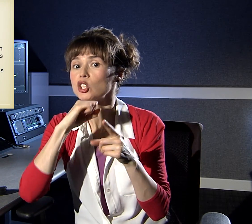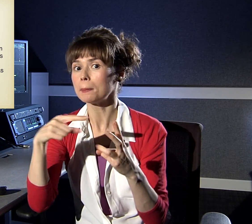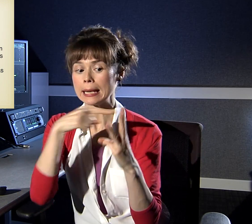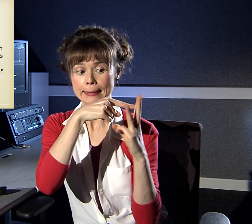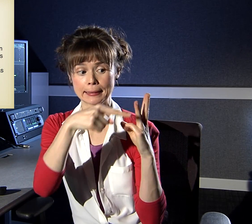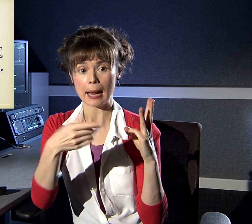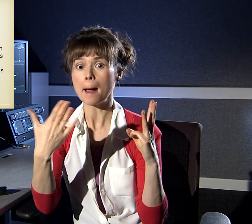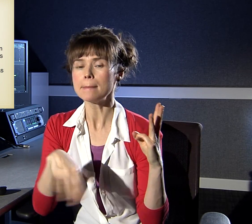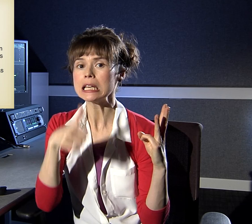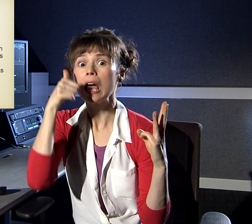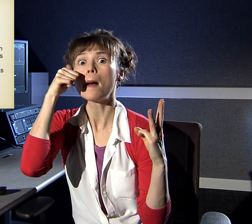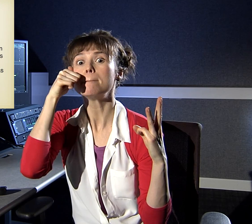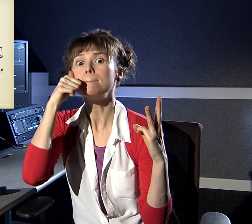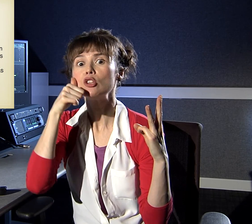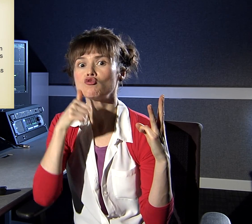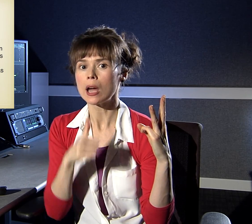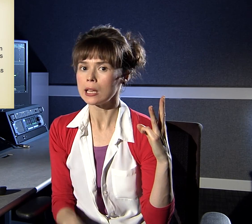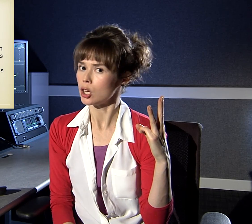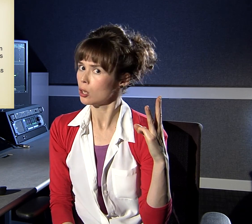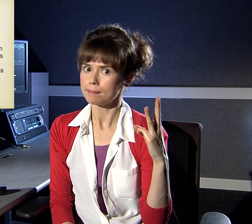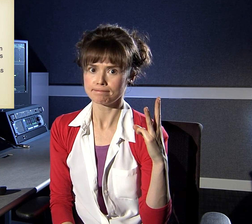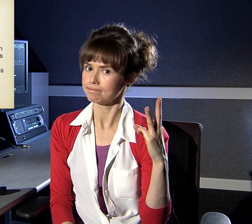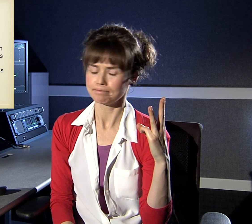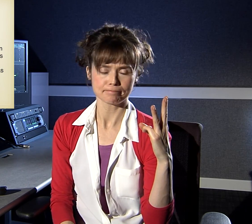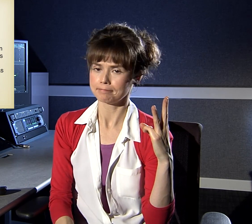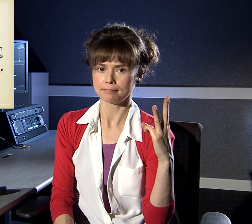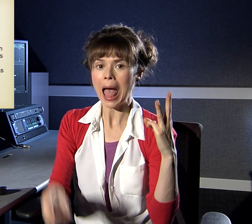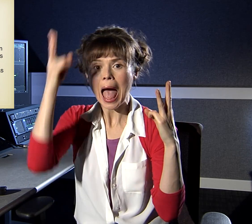hears that 3 of his men have betrayed him.